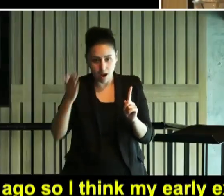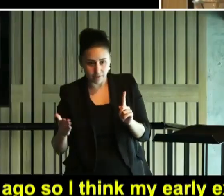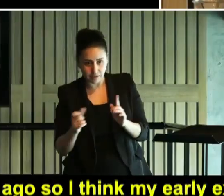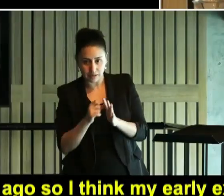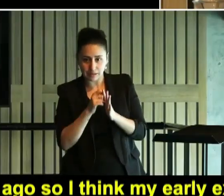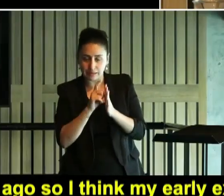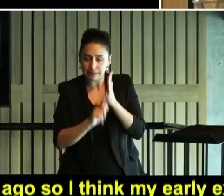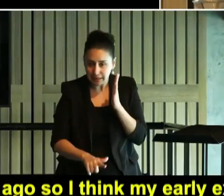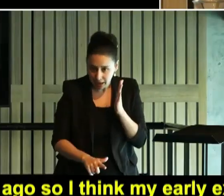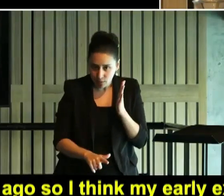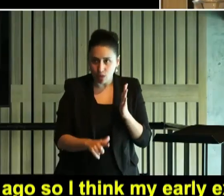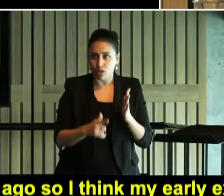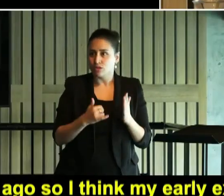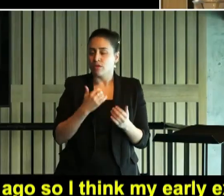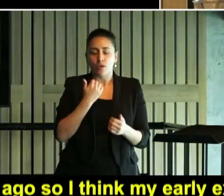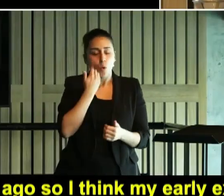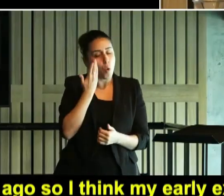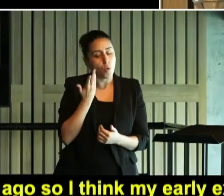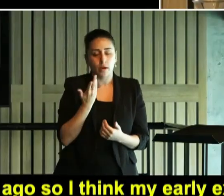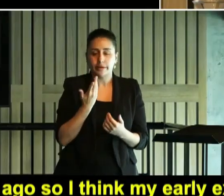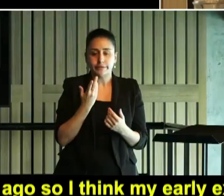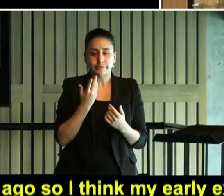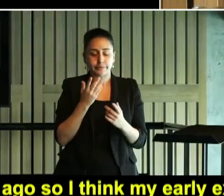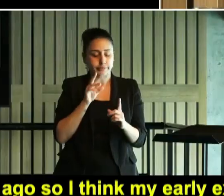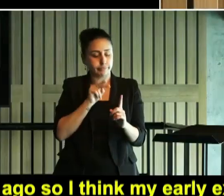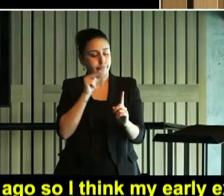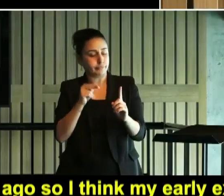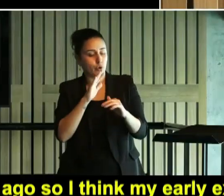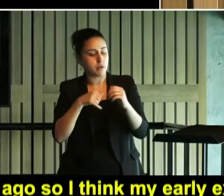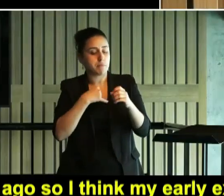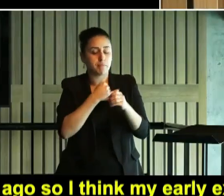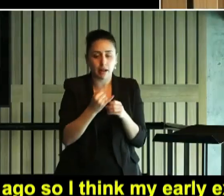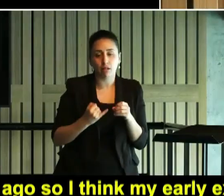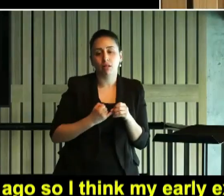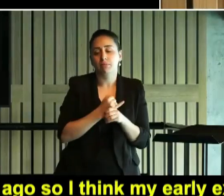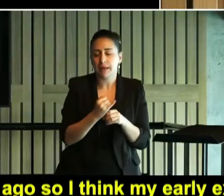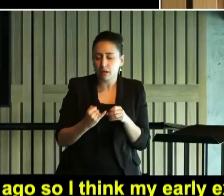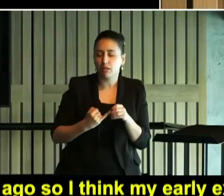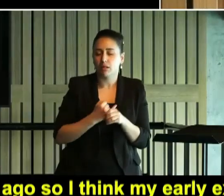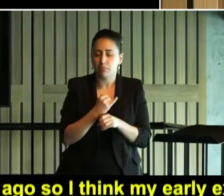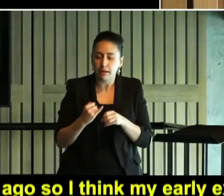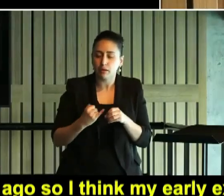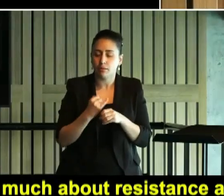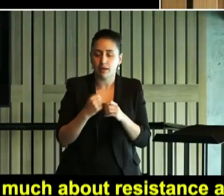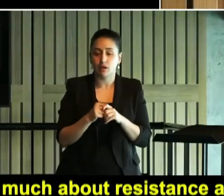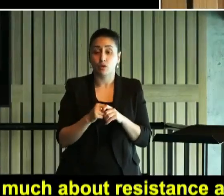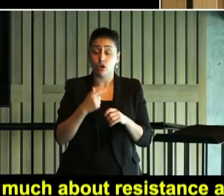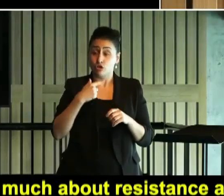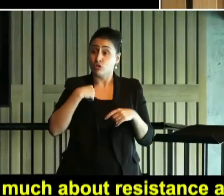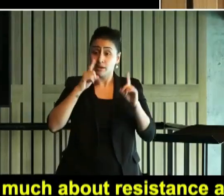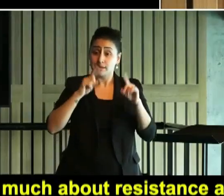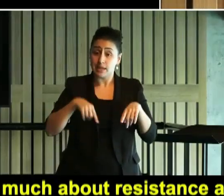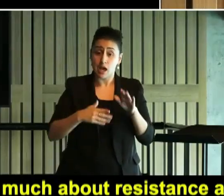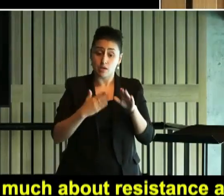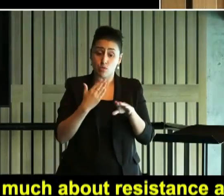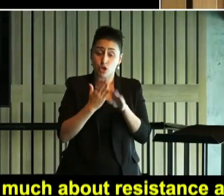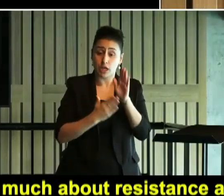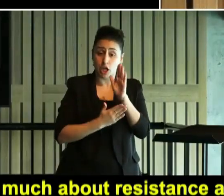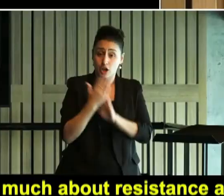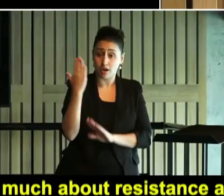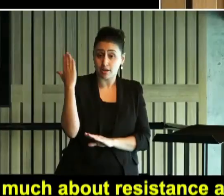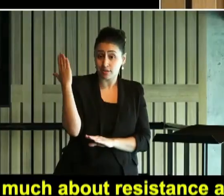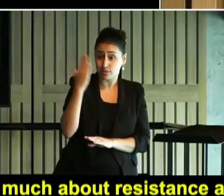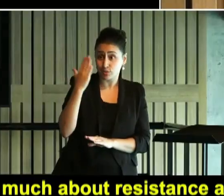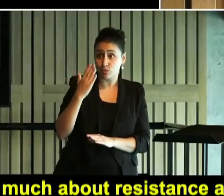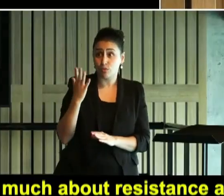medical models. And going back to, I have been working in higher education since my early 20s, so going back